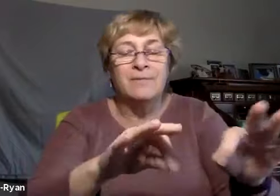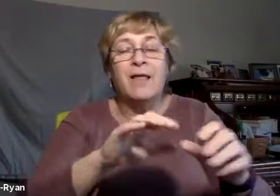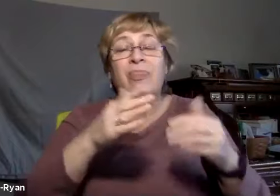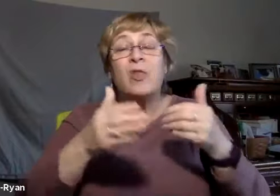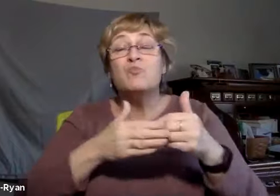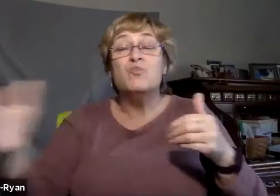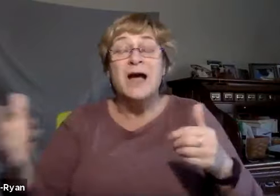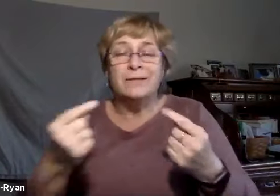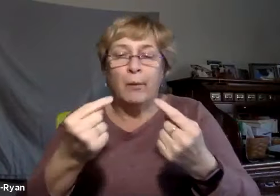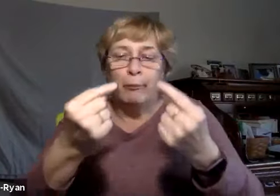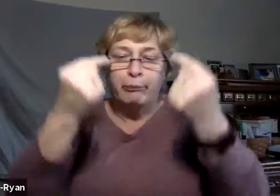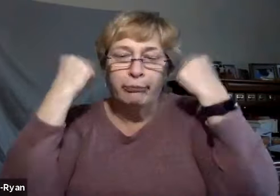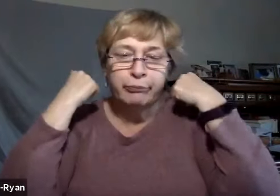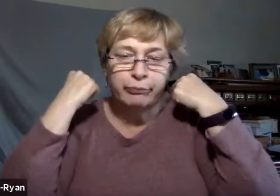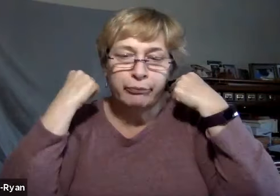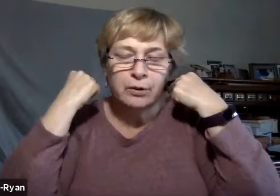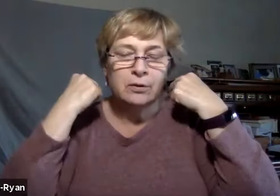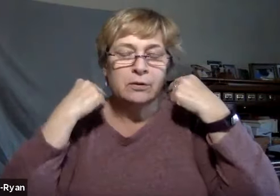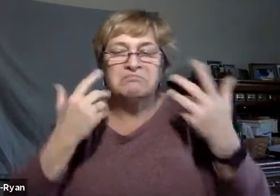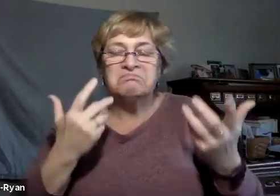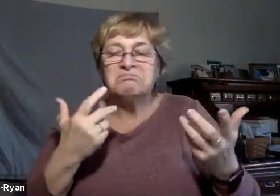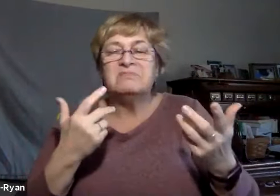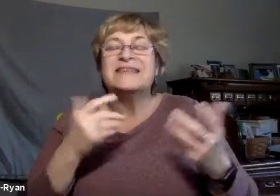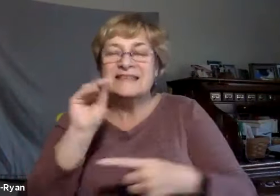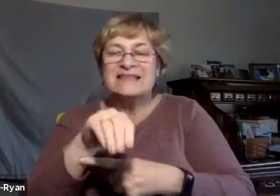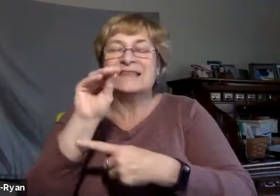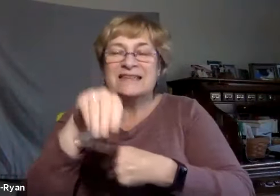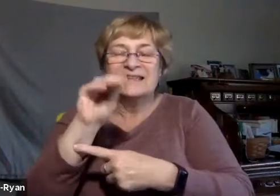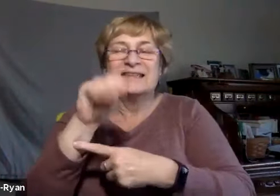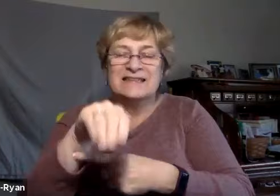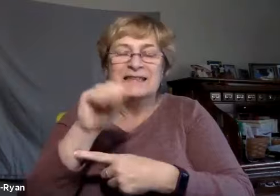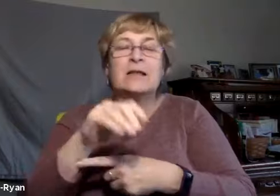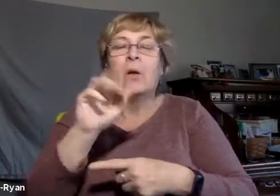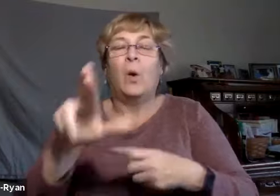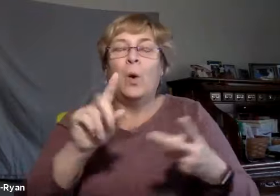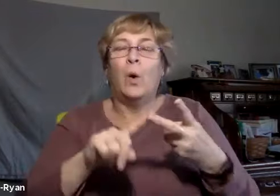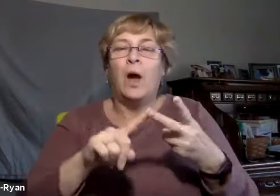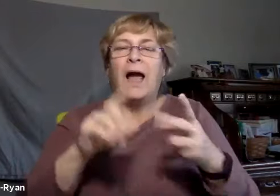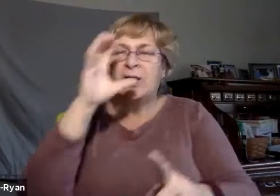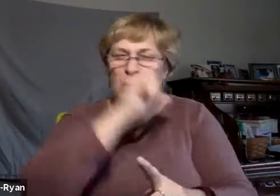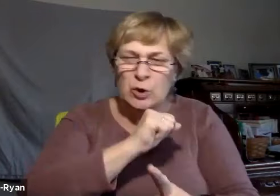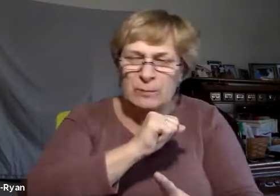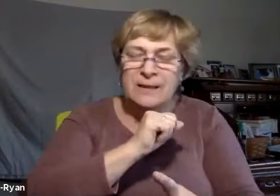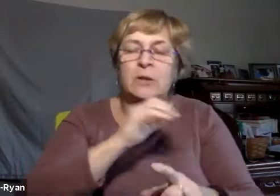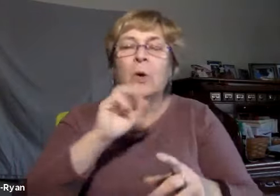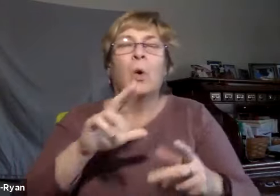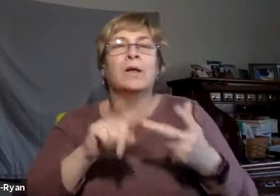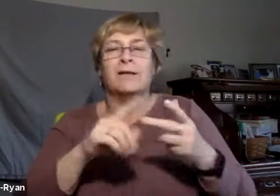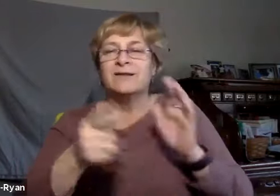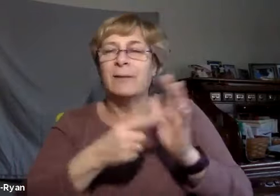read lips are filling in. The rest of it is going right over our heads. We might nod and you think we know what you're saying, but we're making